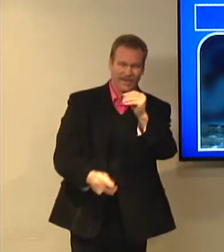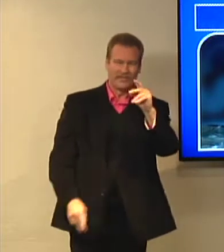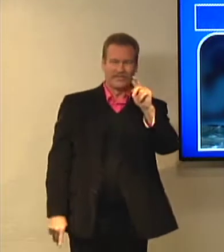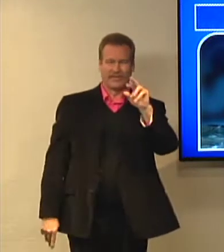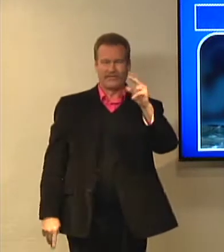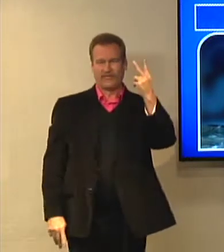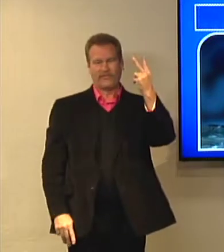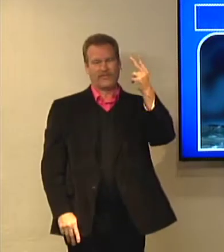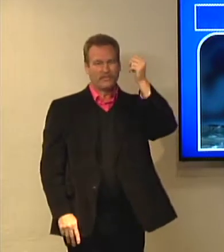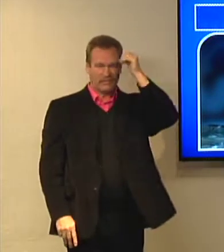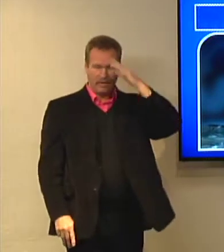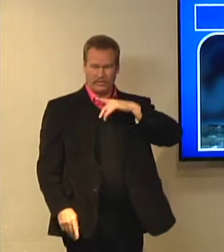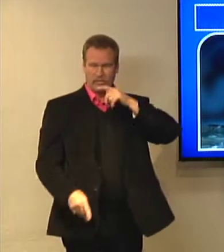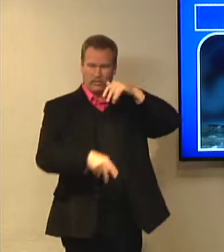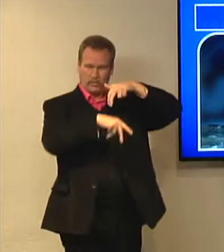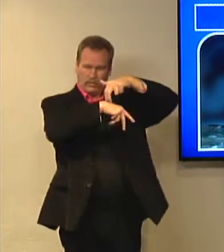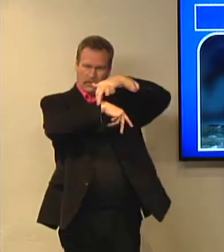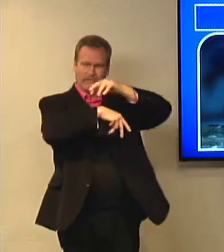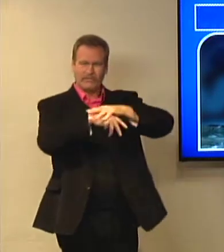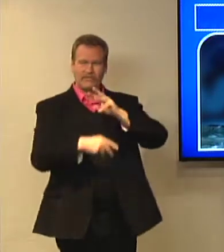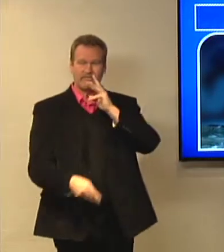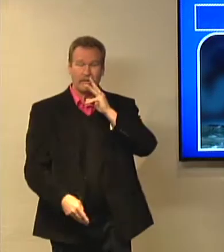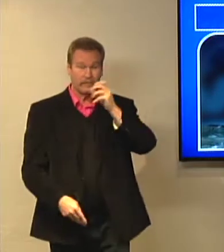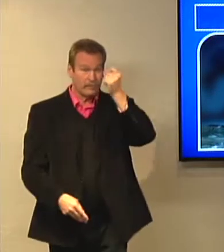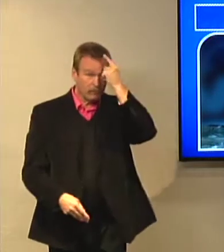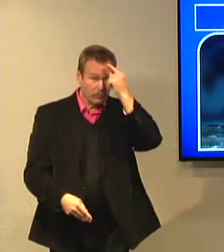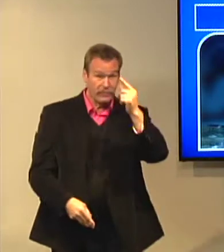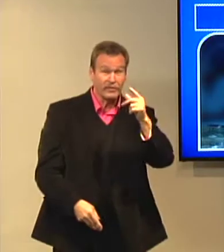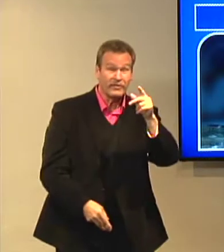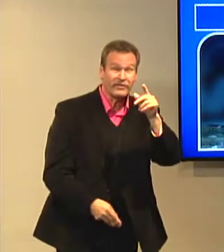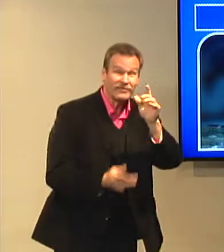Jesus Christ and Peter are the only two men to have ever walked on water.